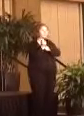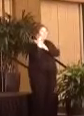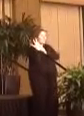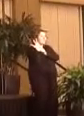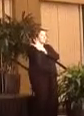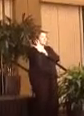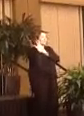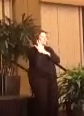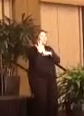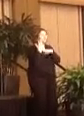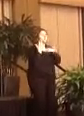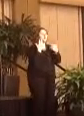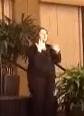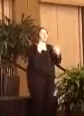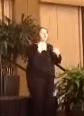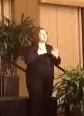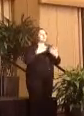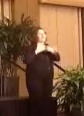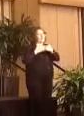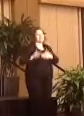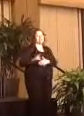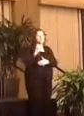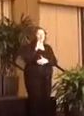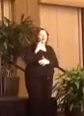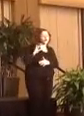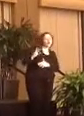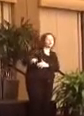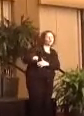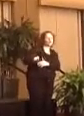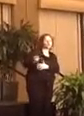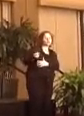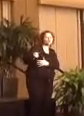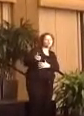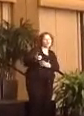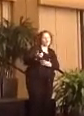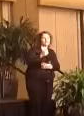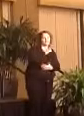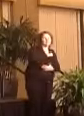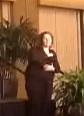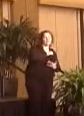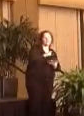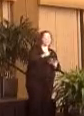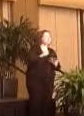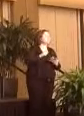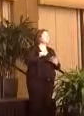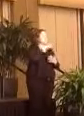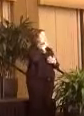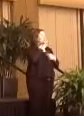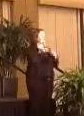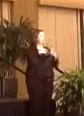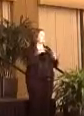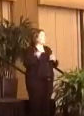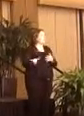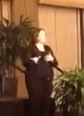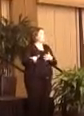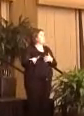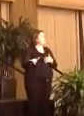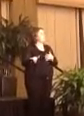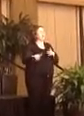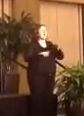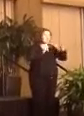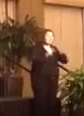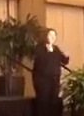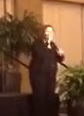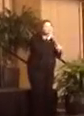summer, I caught my neighbor jerking off in Toronto, and I made a video about it. And as it turns out, that's apparently something that people search